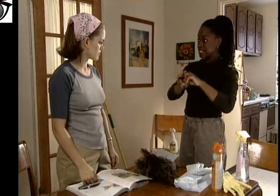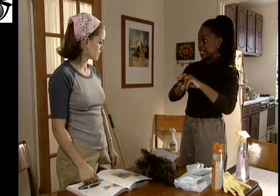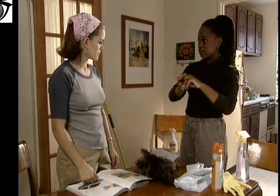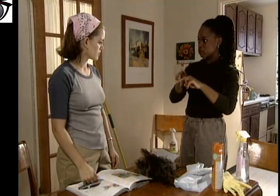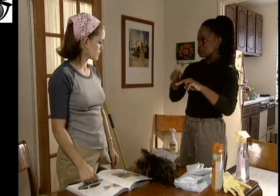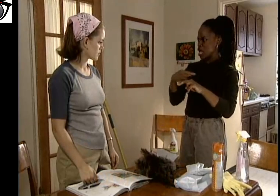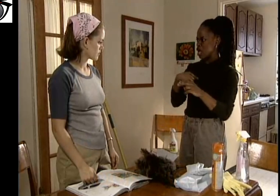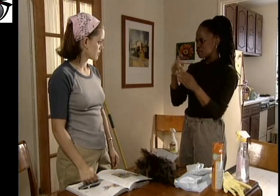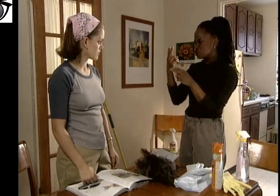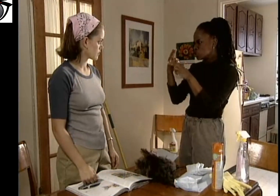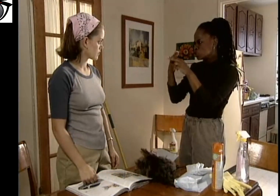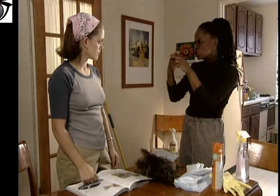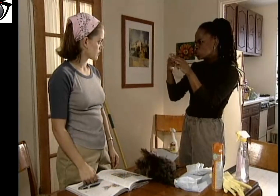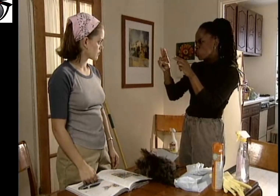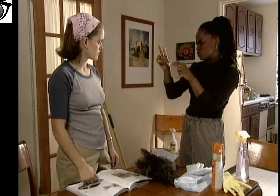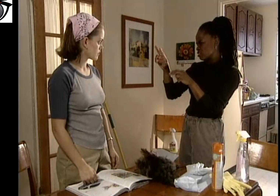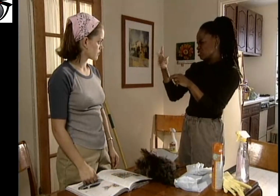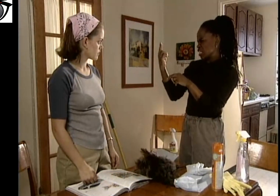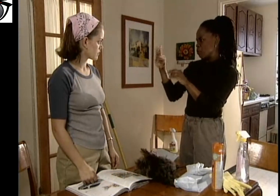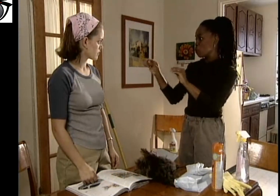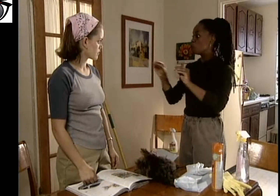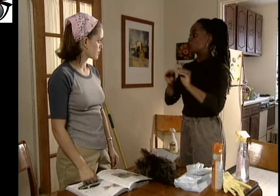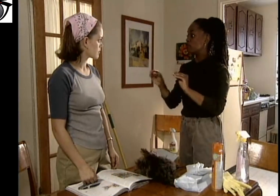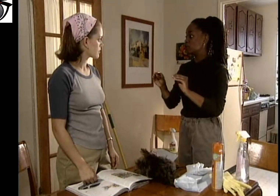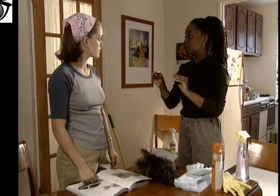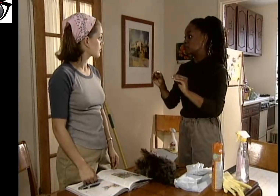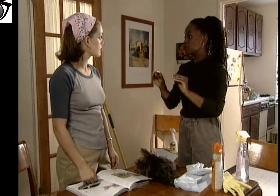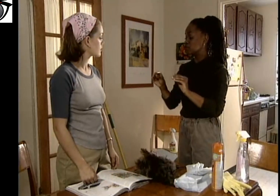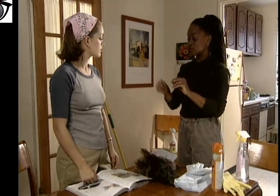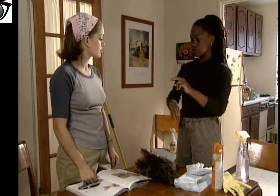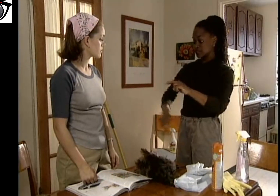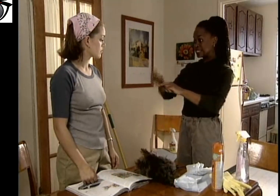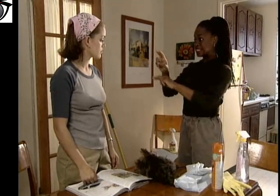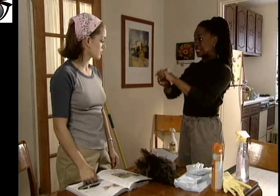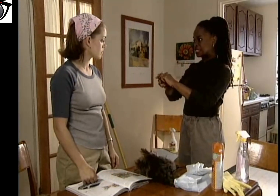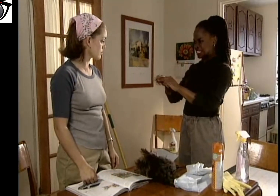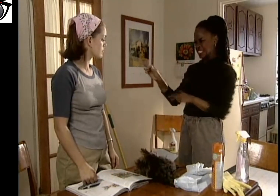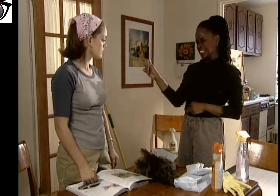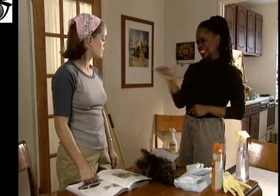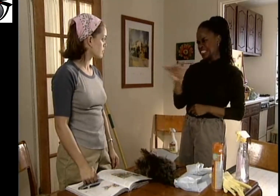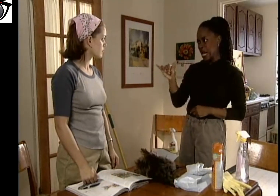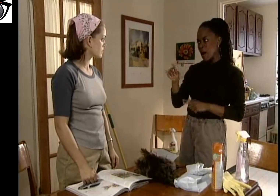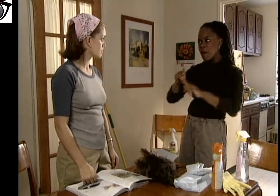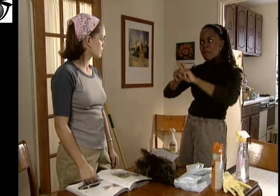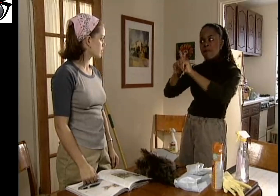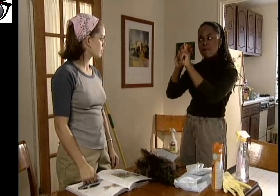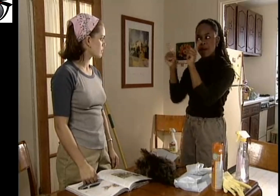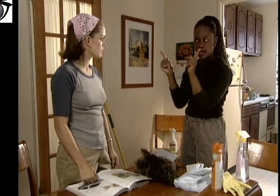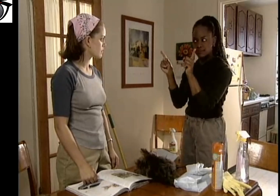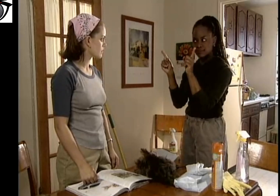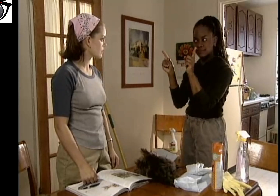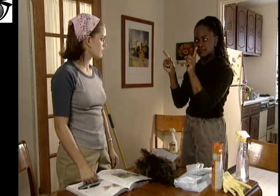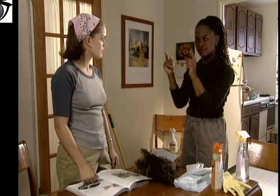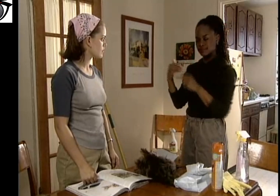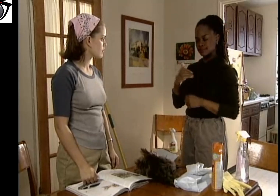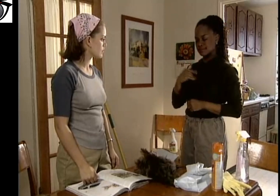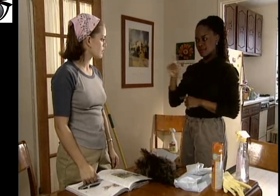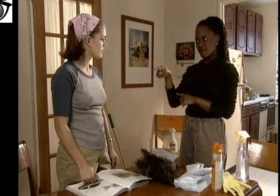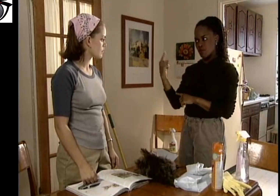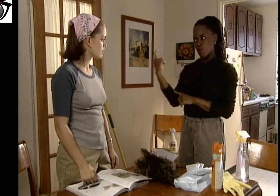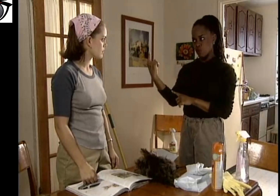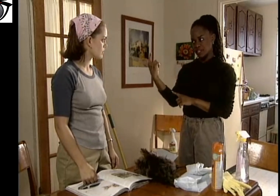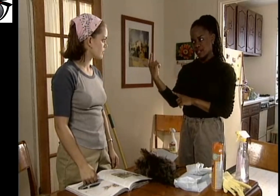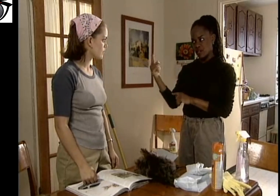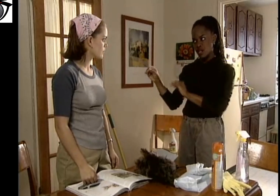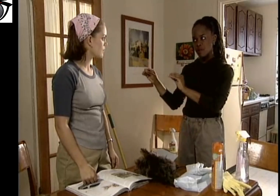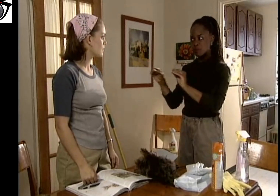Chair is formed with a small double movement. Sit is made the same way, but it